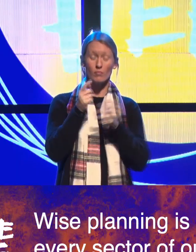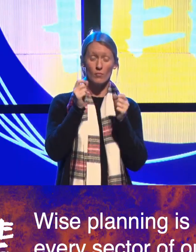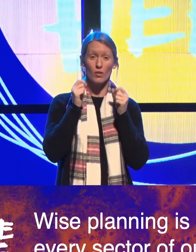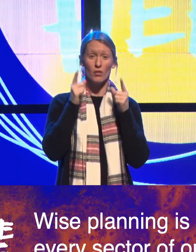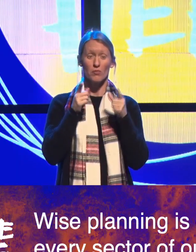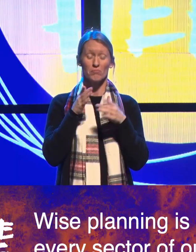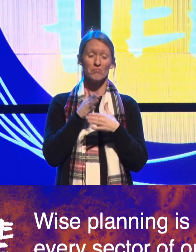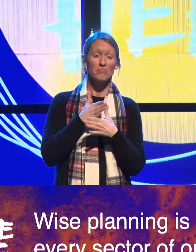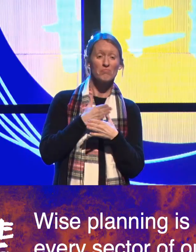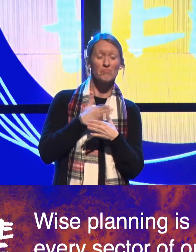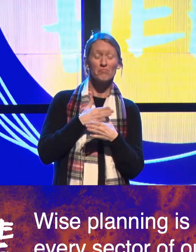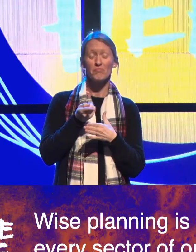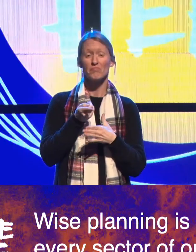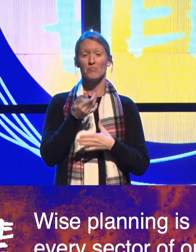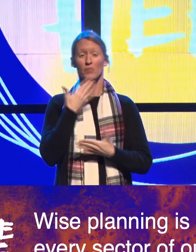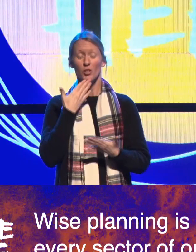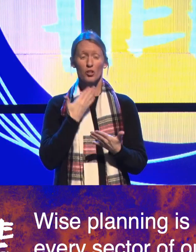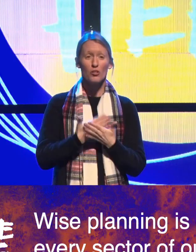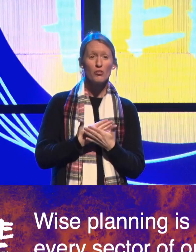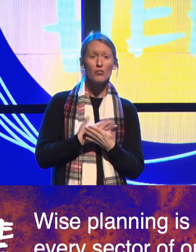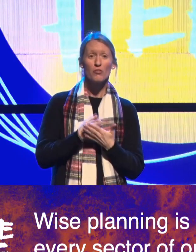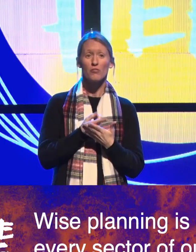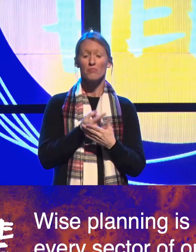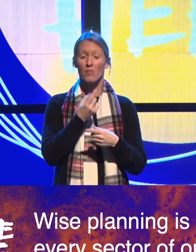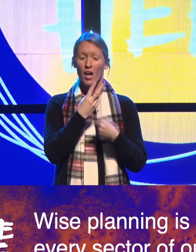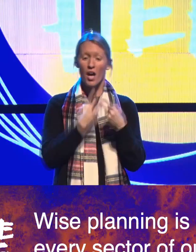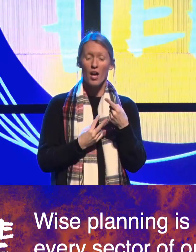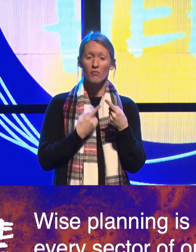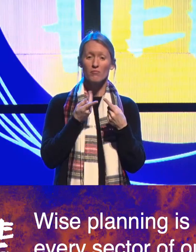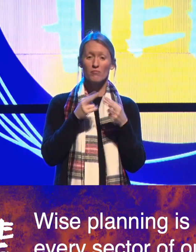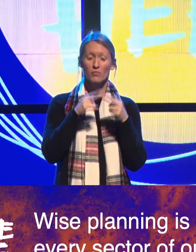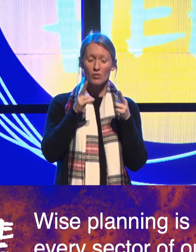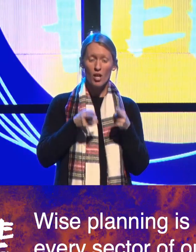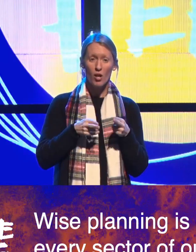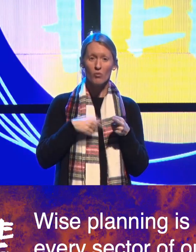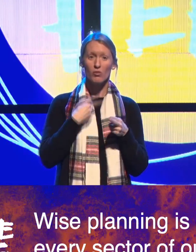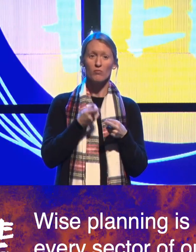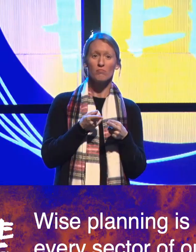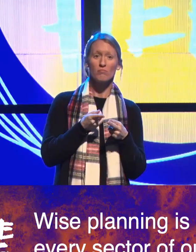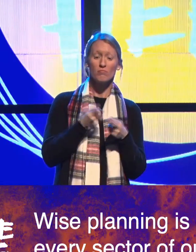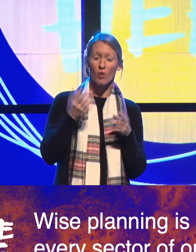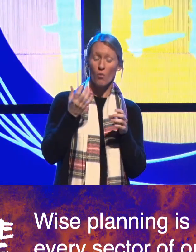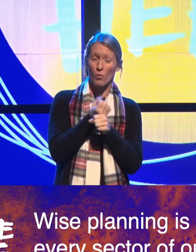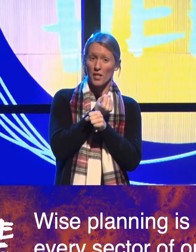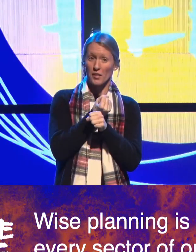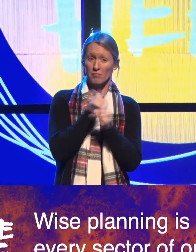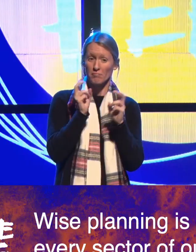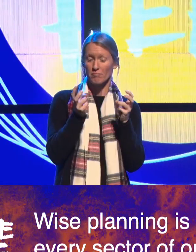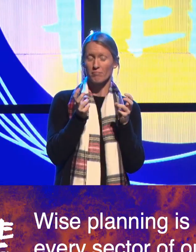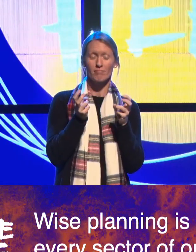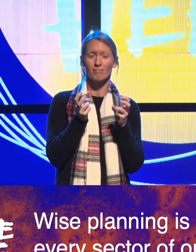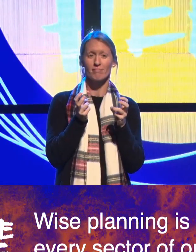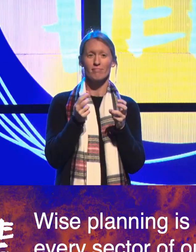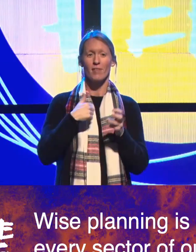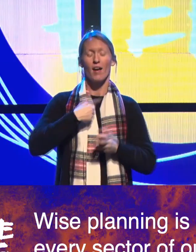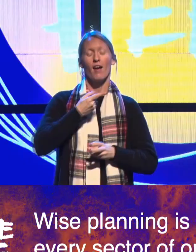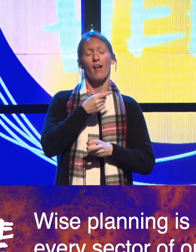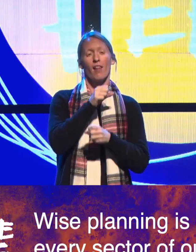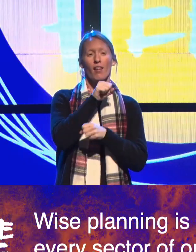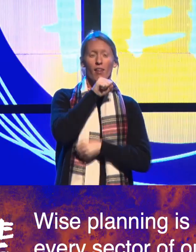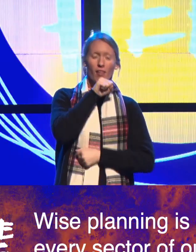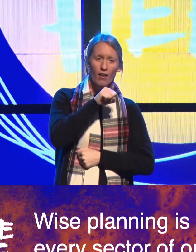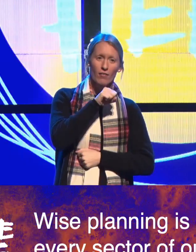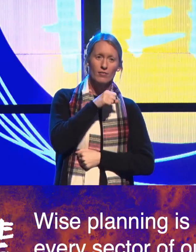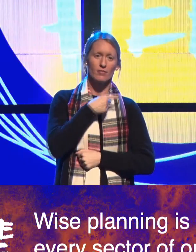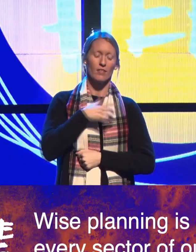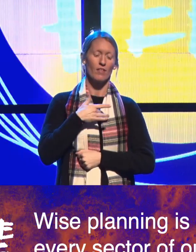pretty good. Half a tower, let's call it a win. You know what? I would just love to feel like a failure my whole